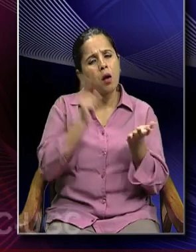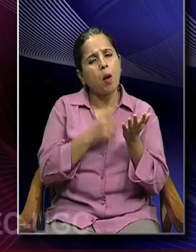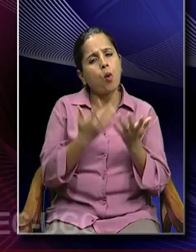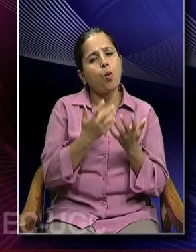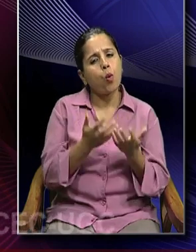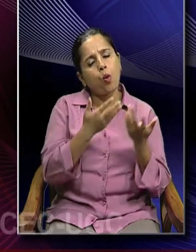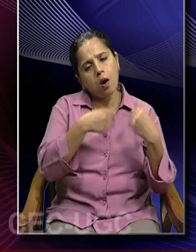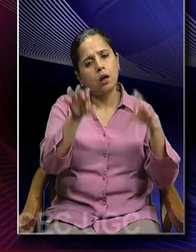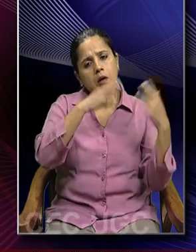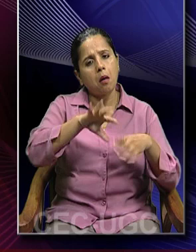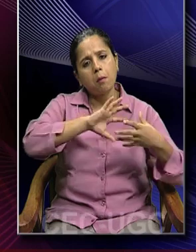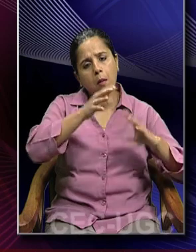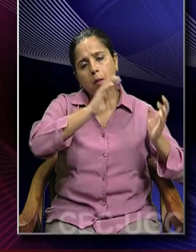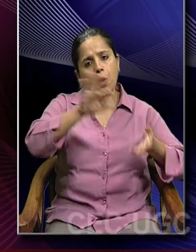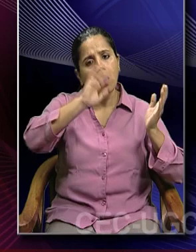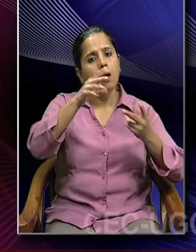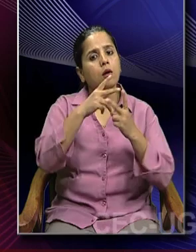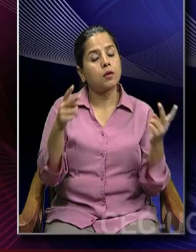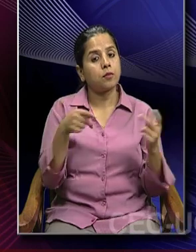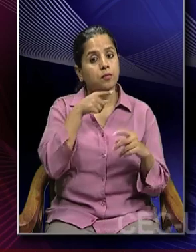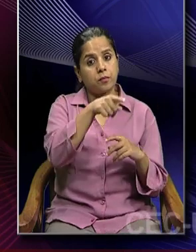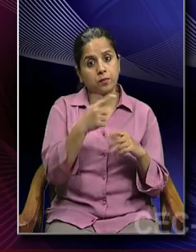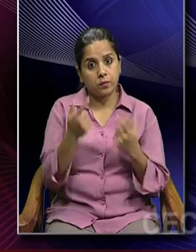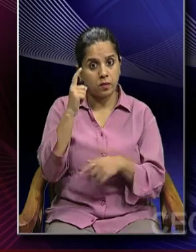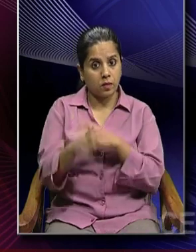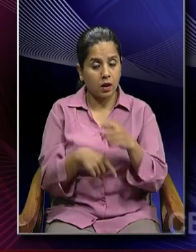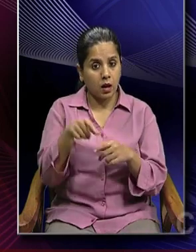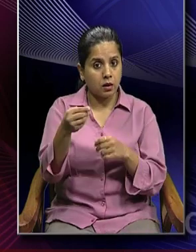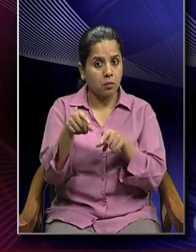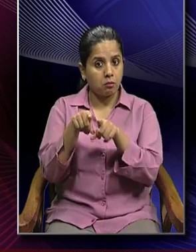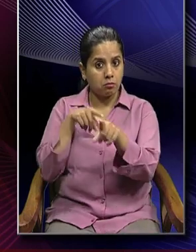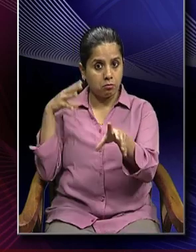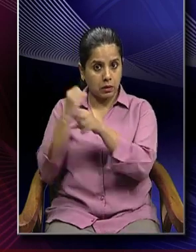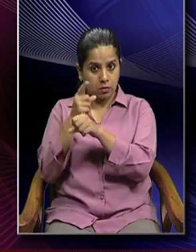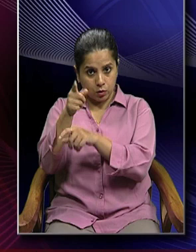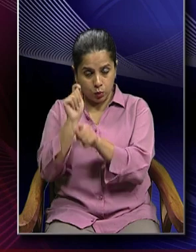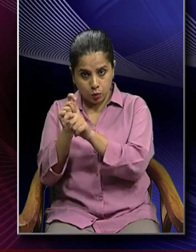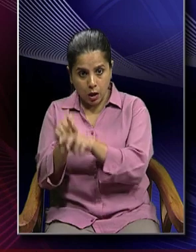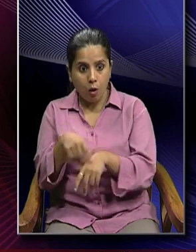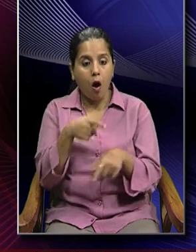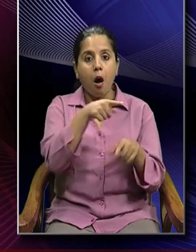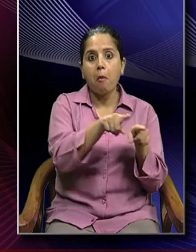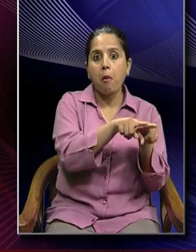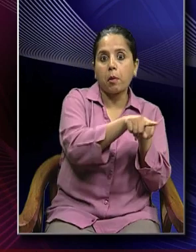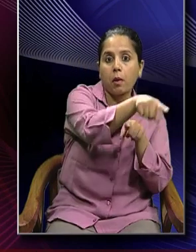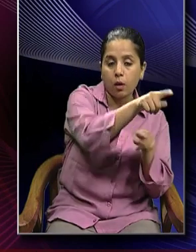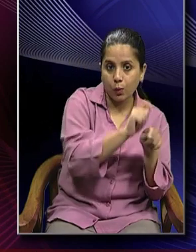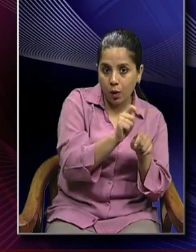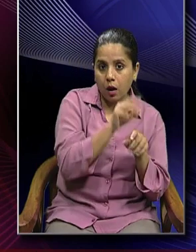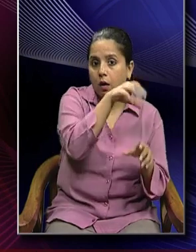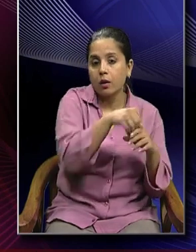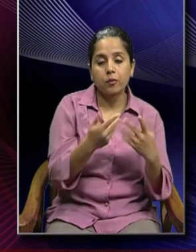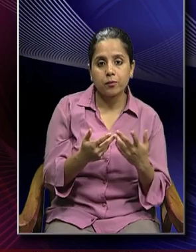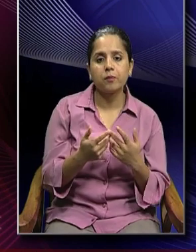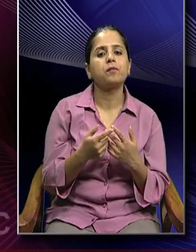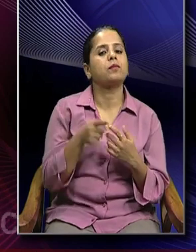market. Whether you are going to deal with a leading sector or lagging sector of the economy. So, these components, my dear learners,